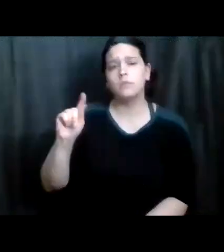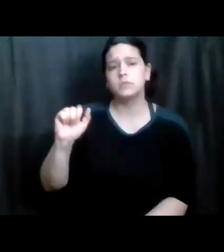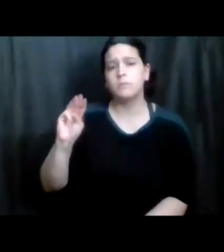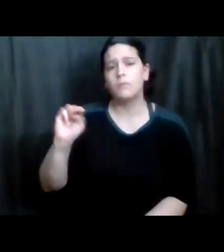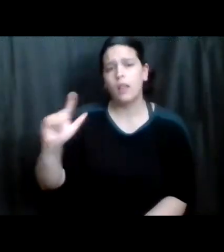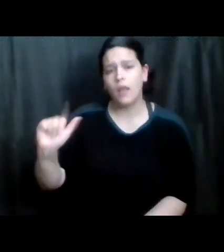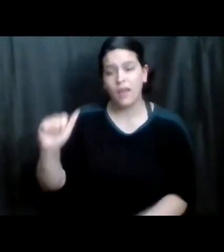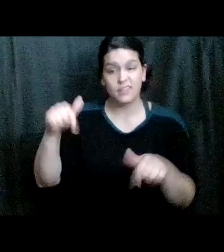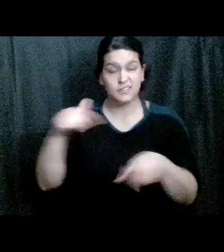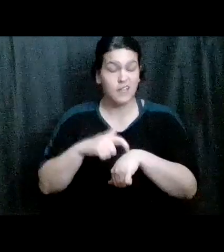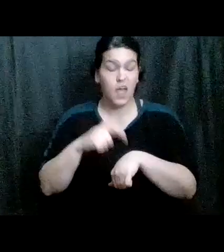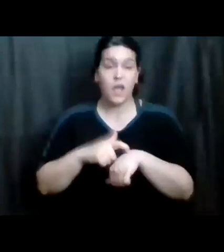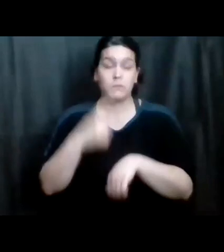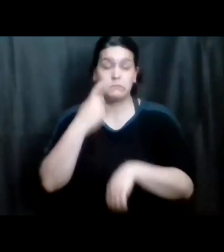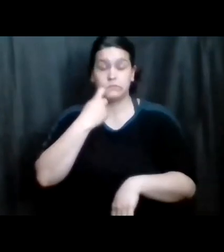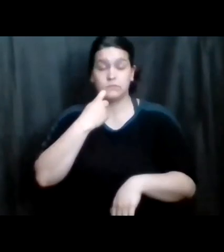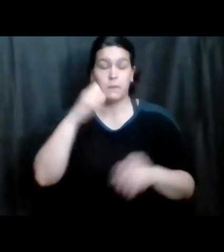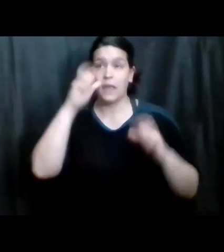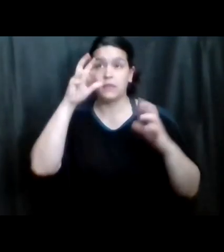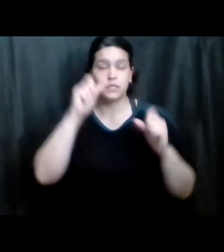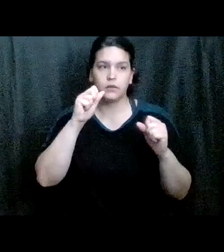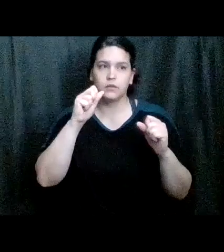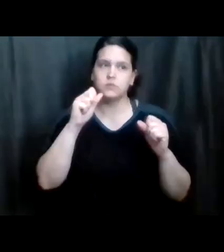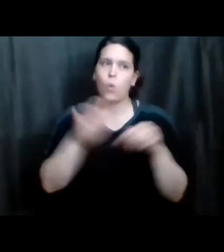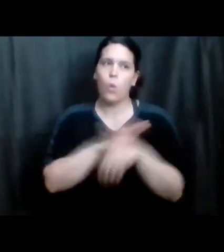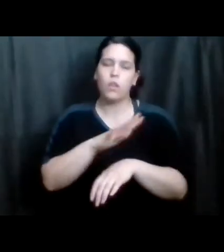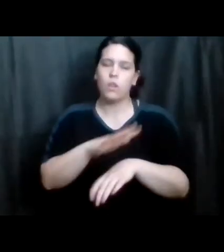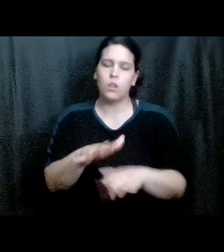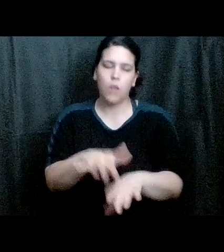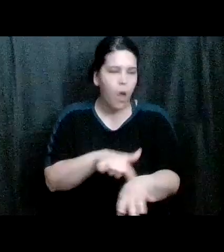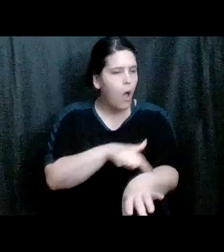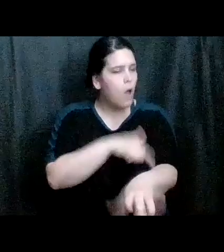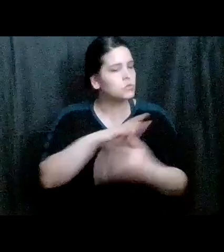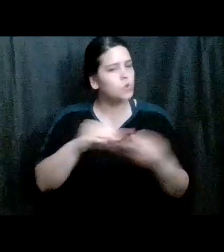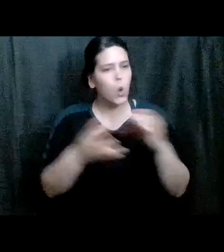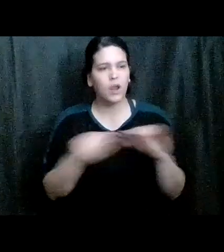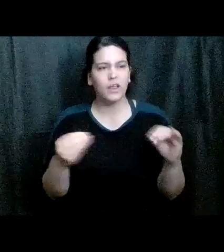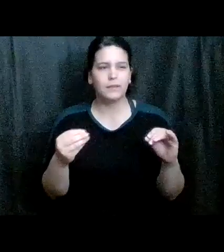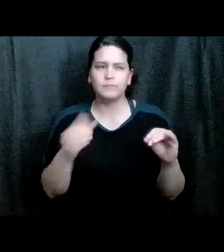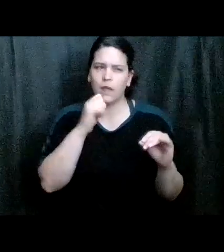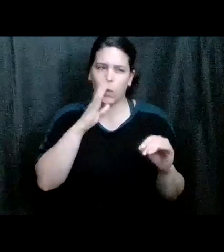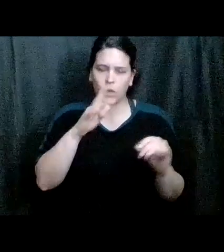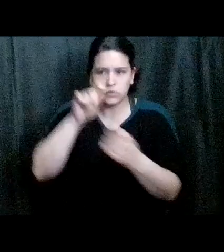it was really amazing. You know, it's a whole long story. I won't get into the details, but it deserves its own space, that story. So